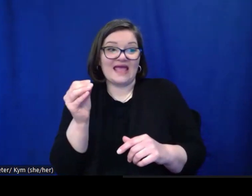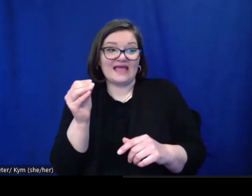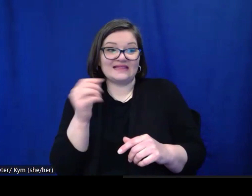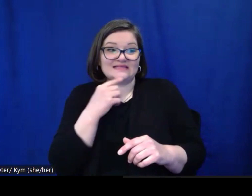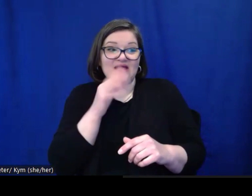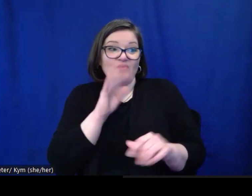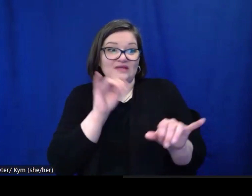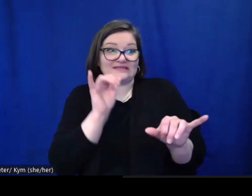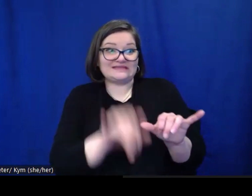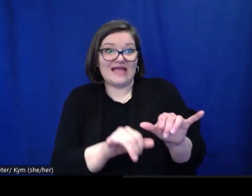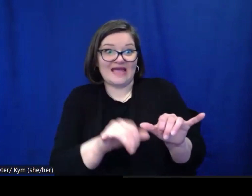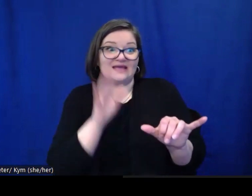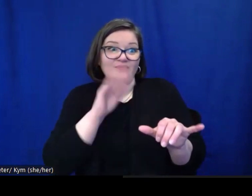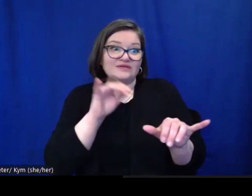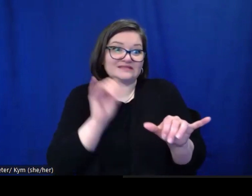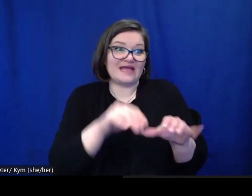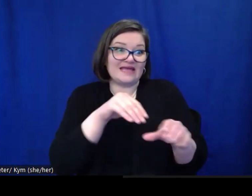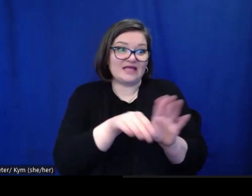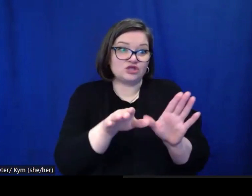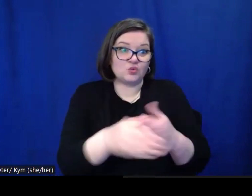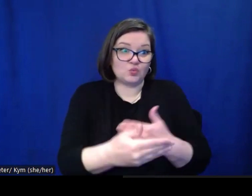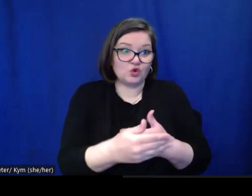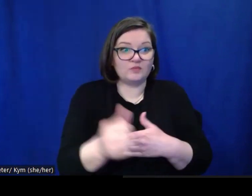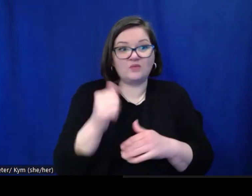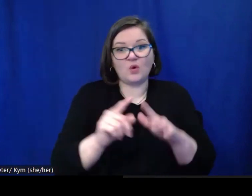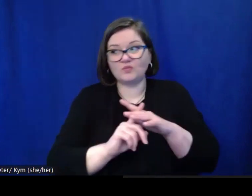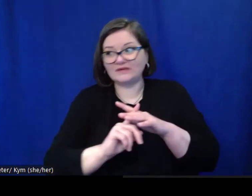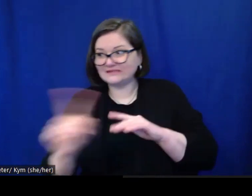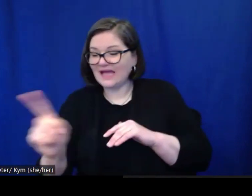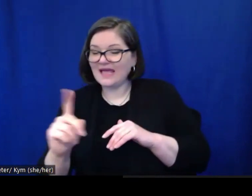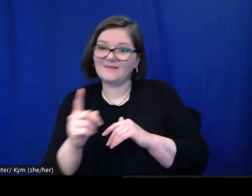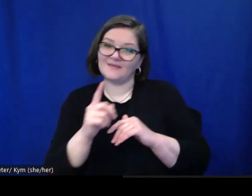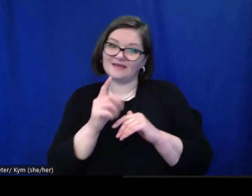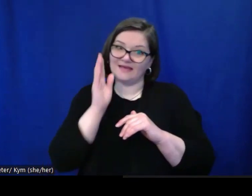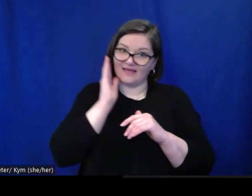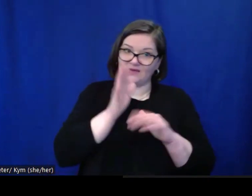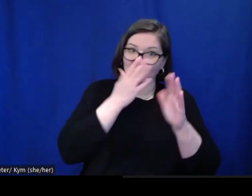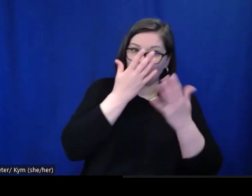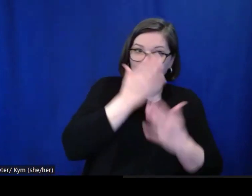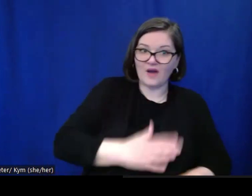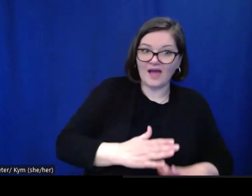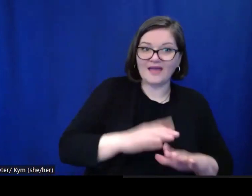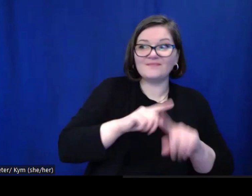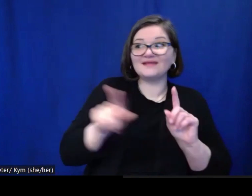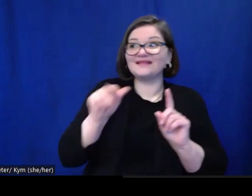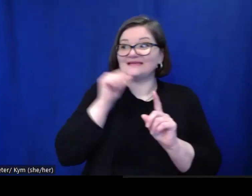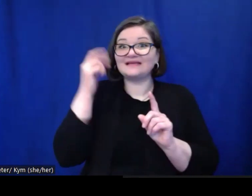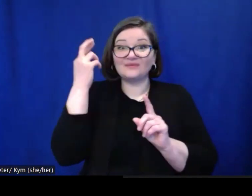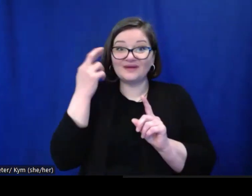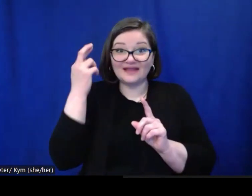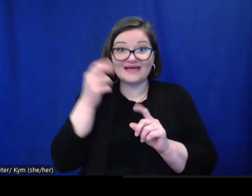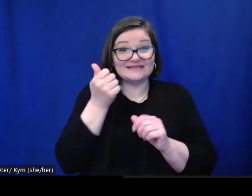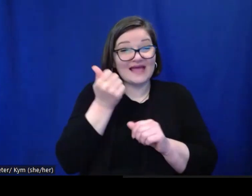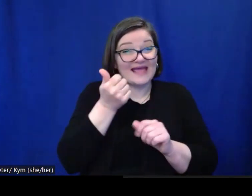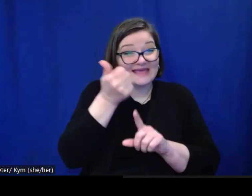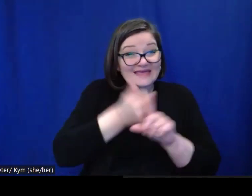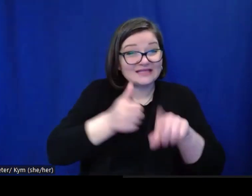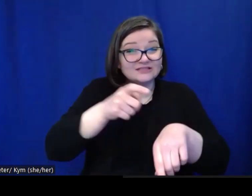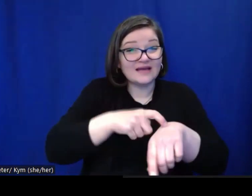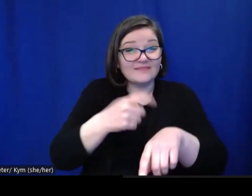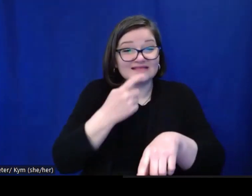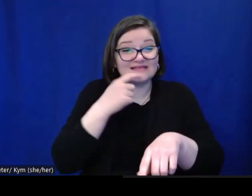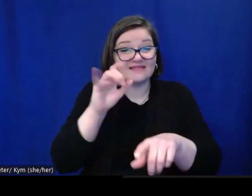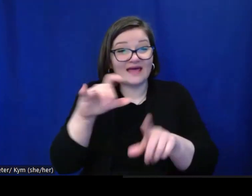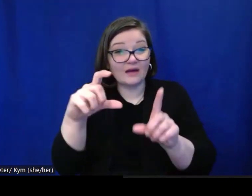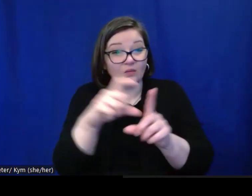Johnny in the classroom and have little Johnny try to run out. But what they failed to realize is every time they were saying this, what